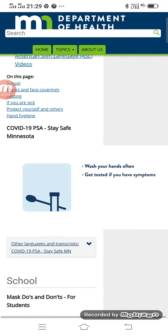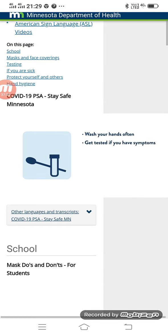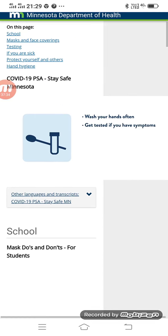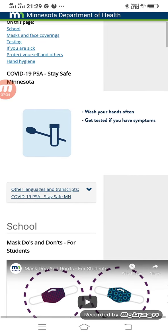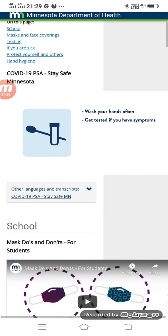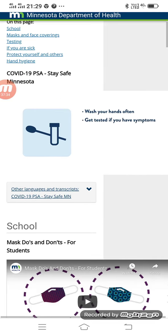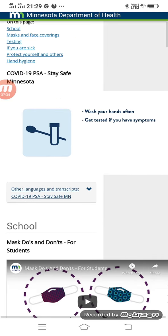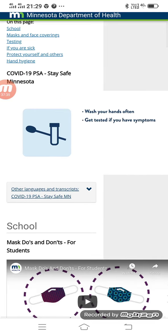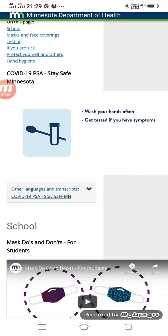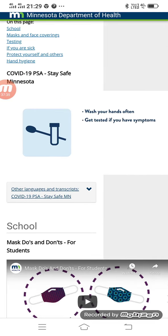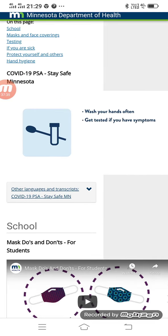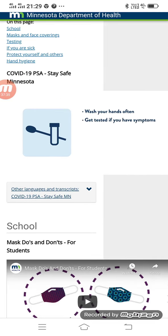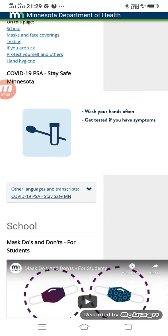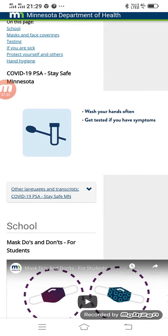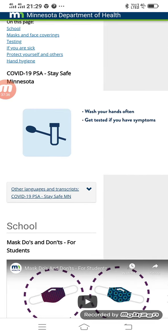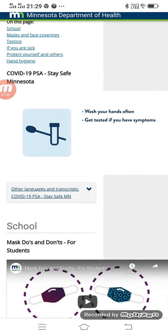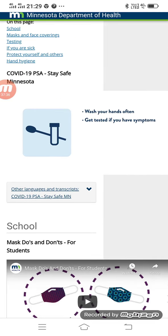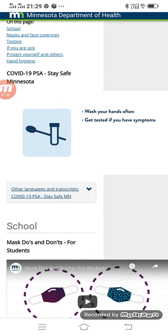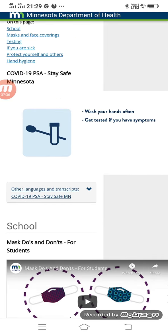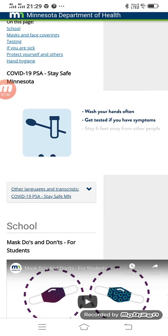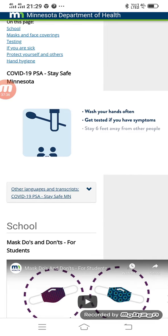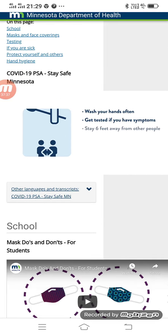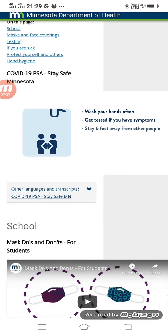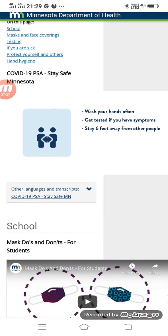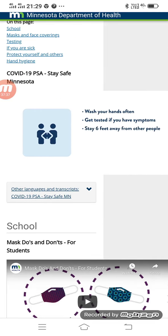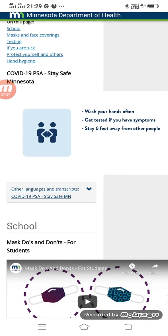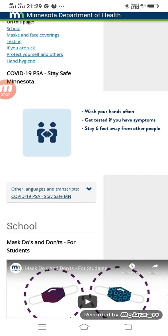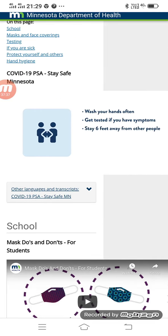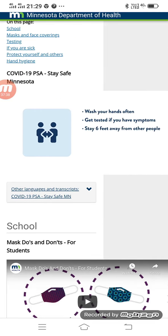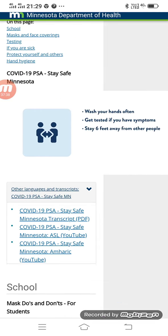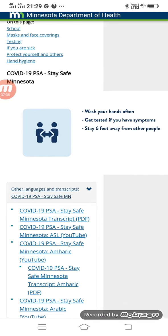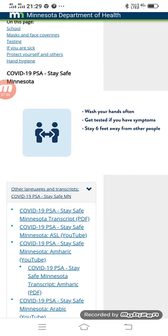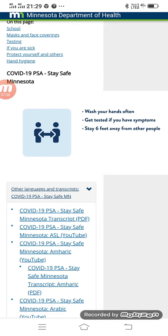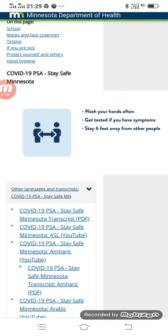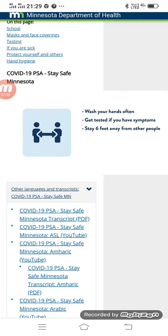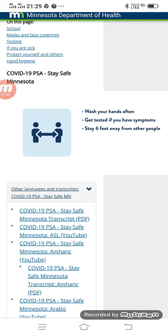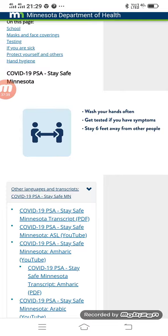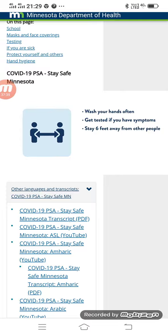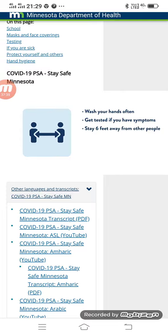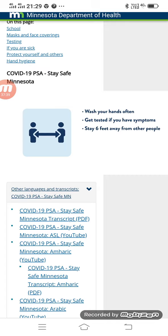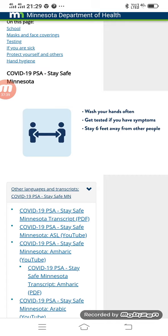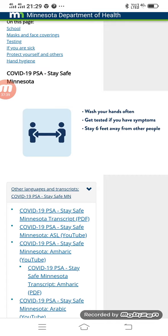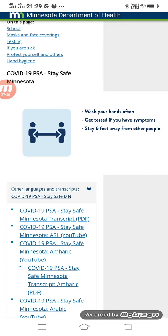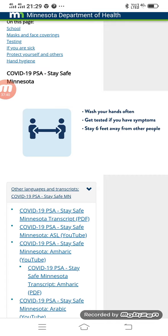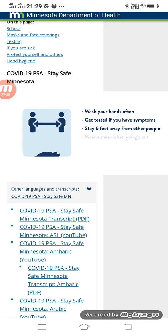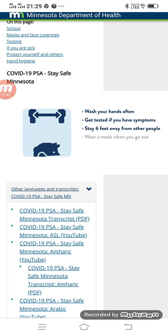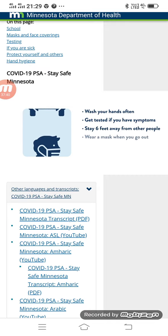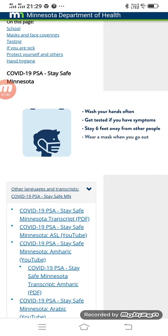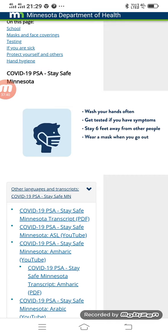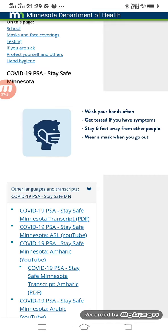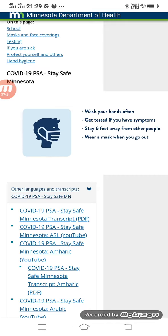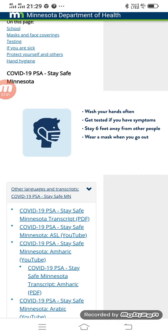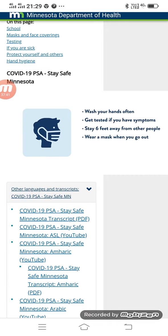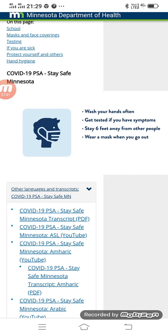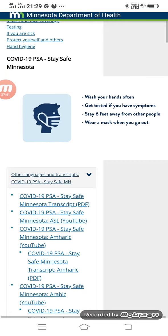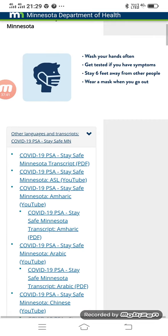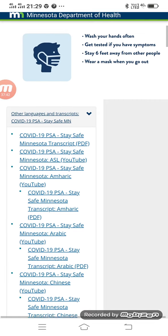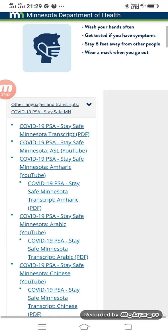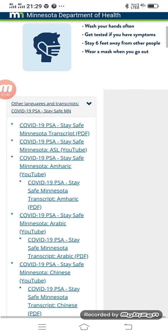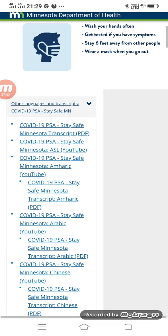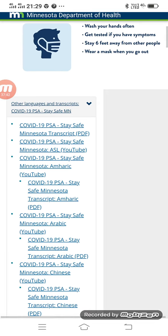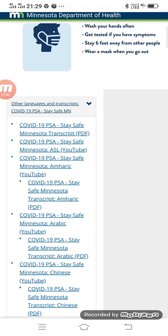often, get tested if you have symptoms, stay 6 feet away from other people, wear